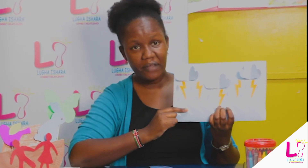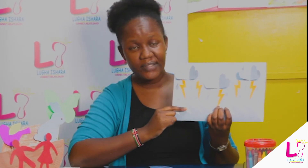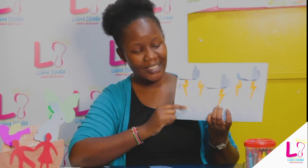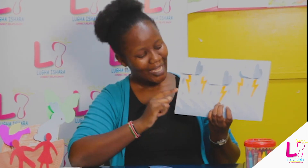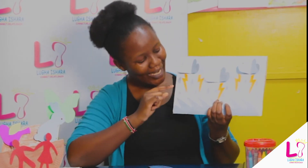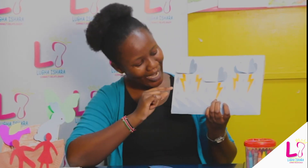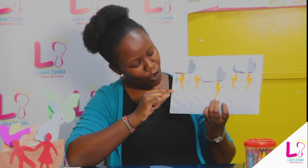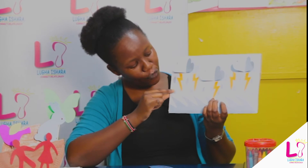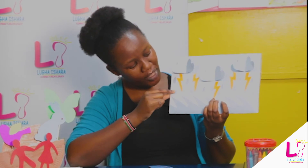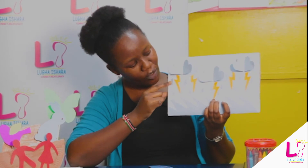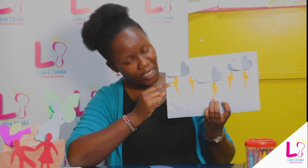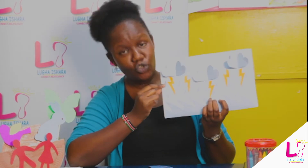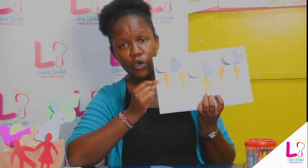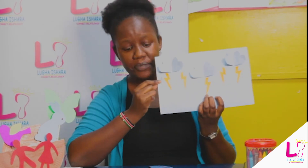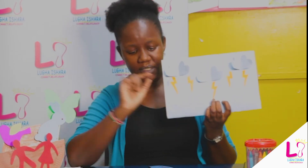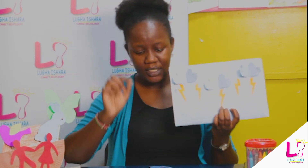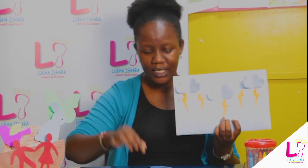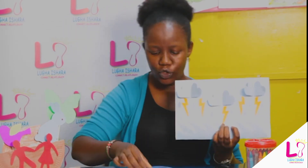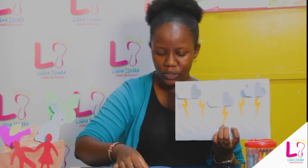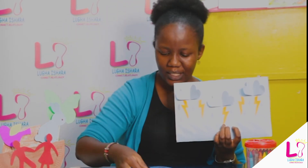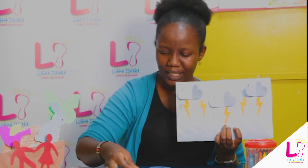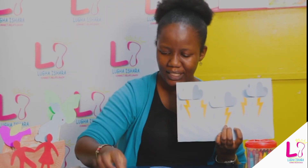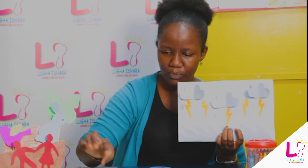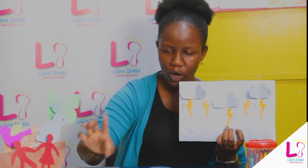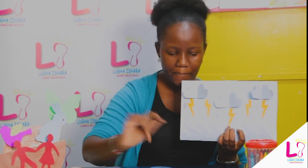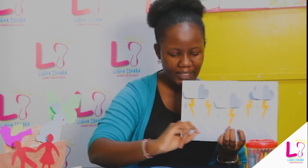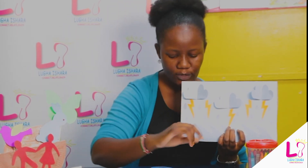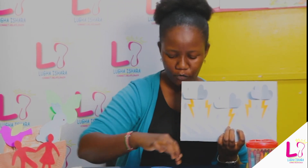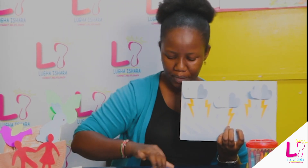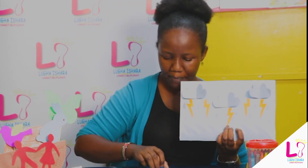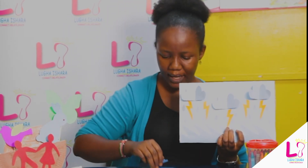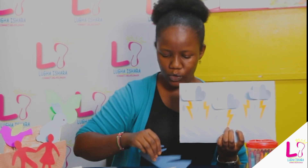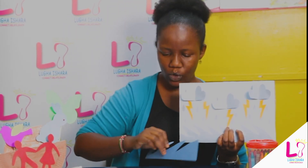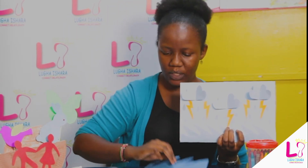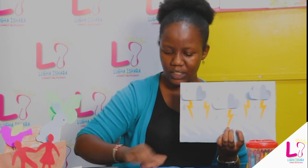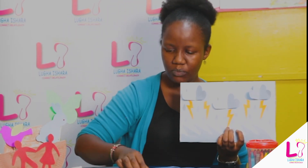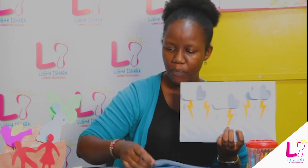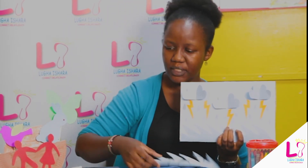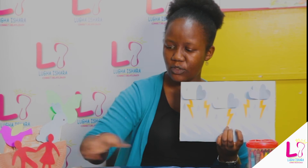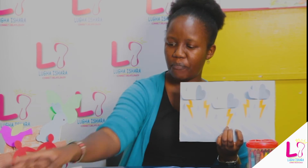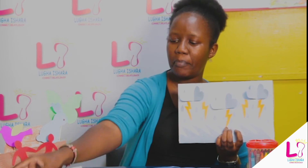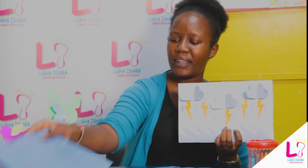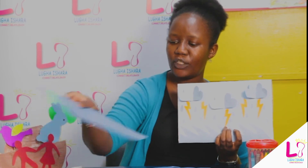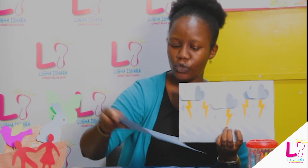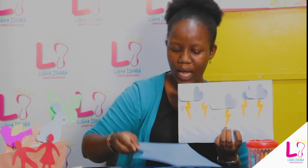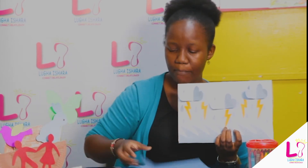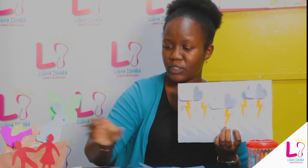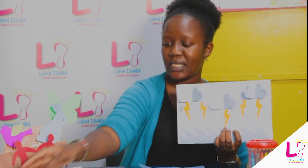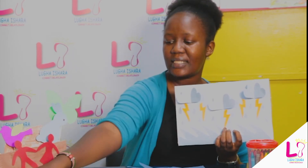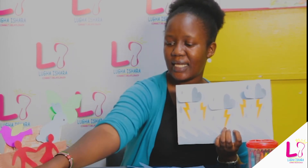waves. Now, for the raindrops, using the small pieces of paper, these small pieces of paper that you are putting aside, you